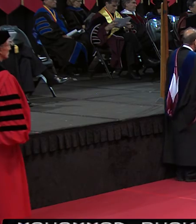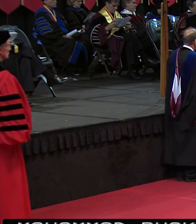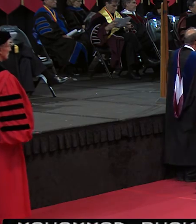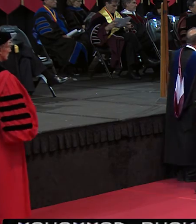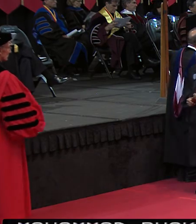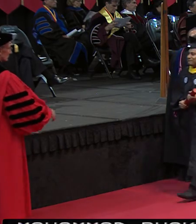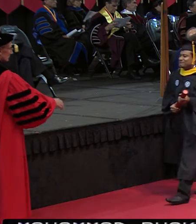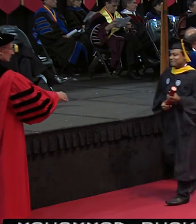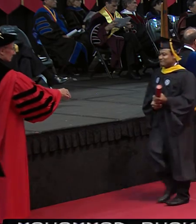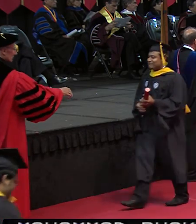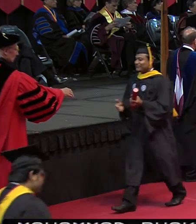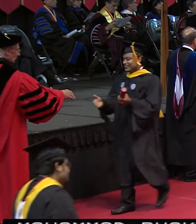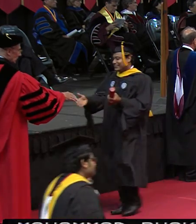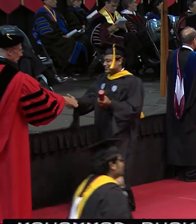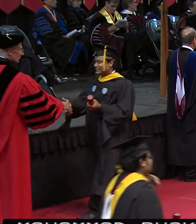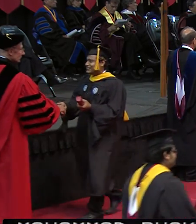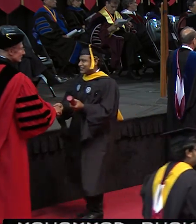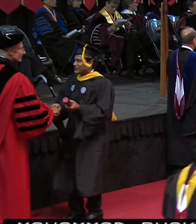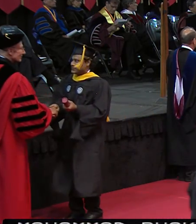Kartik Girdhar.